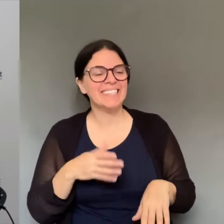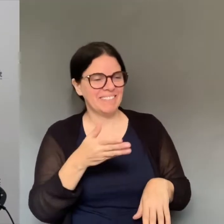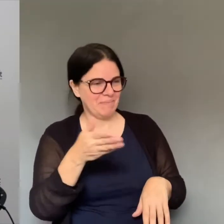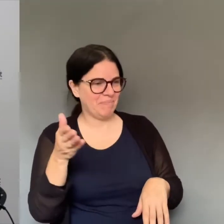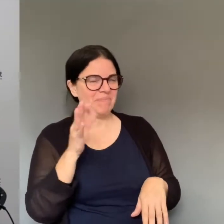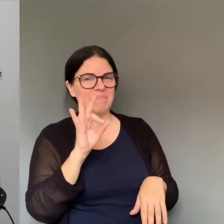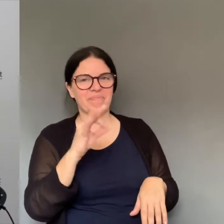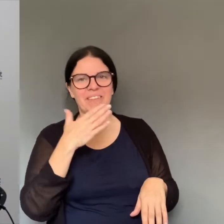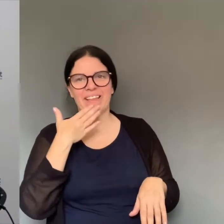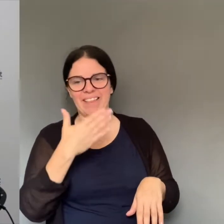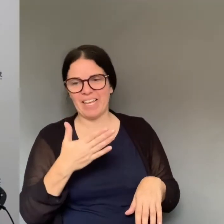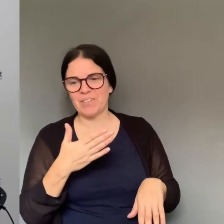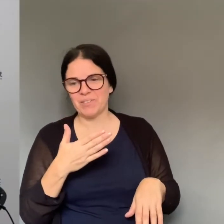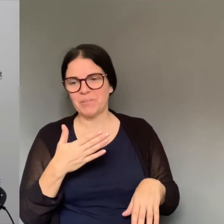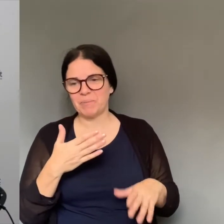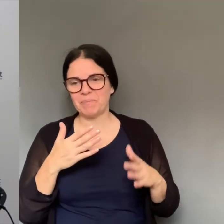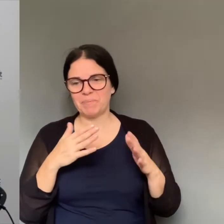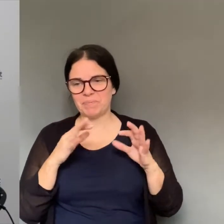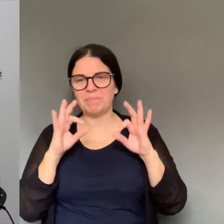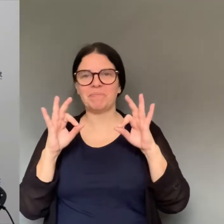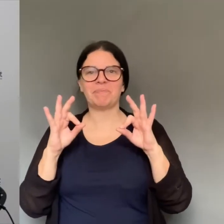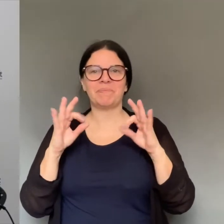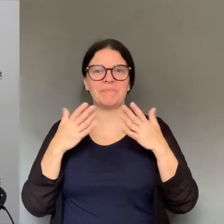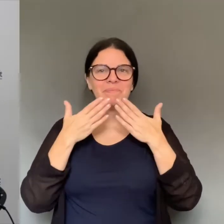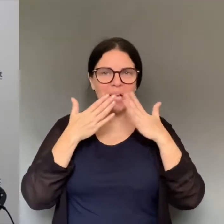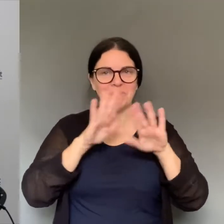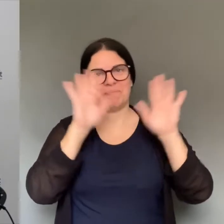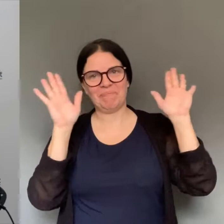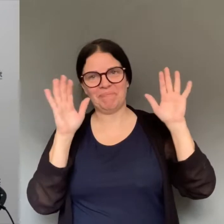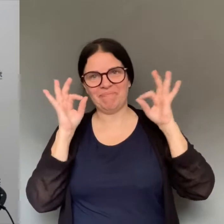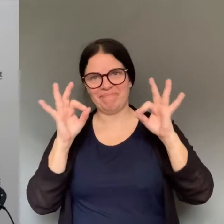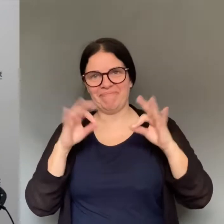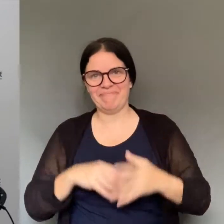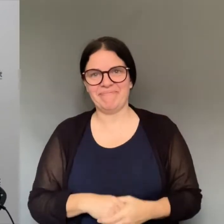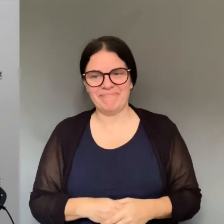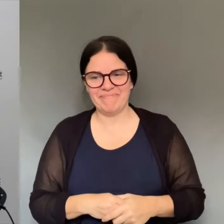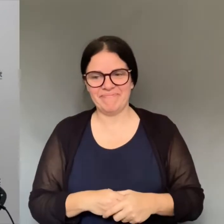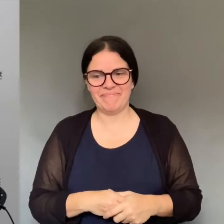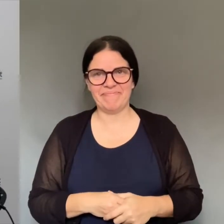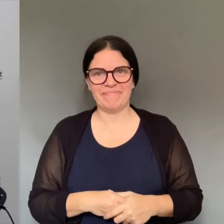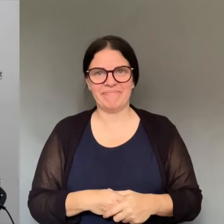Thank you. Thank you. I think it is